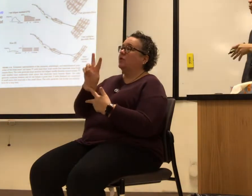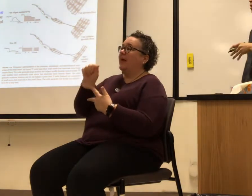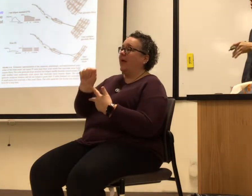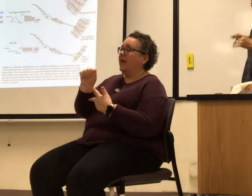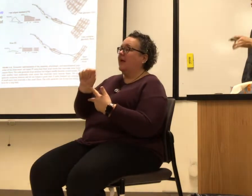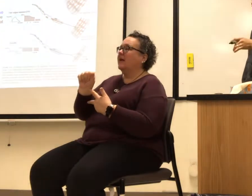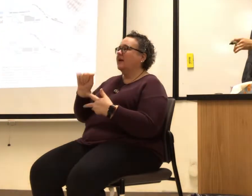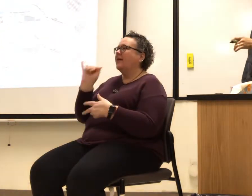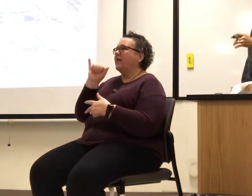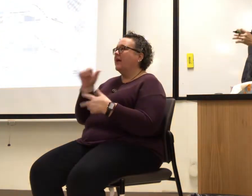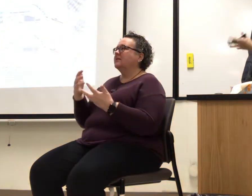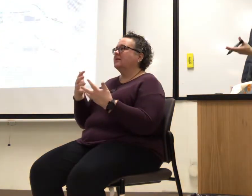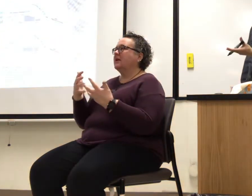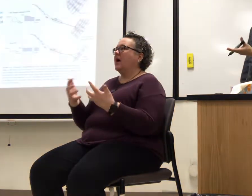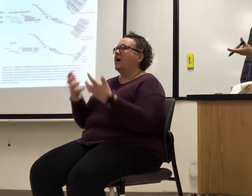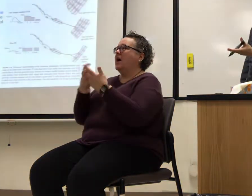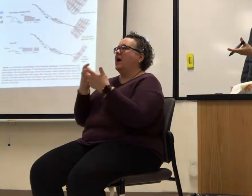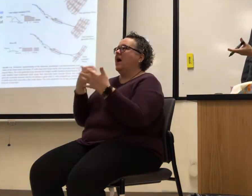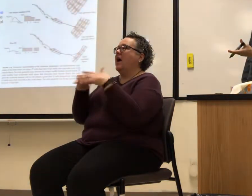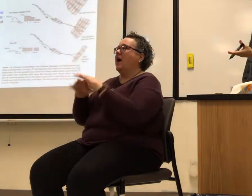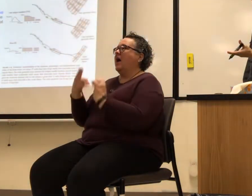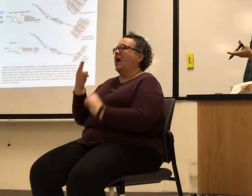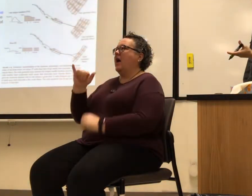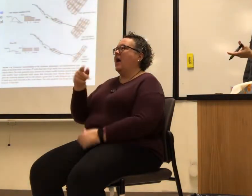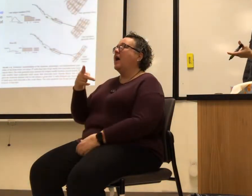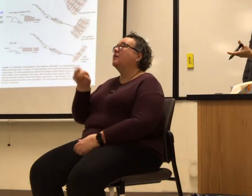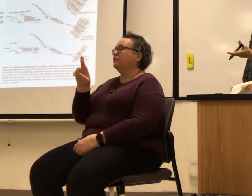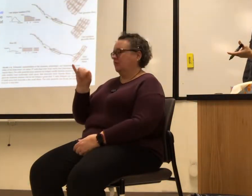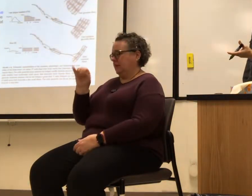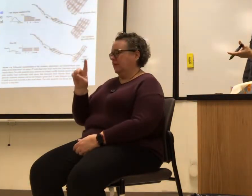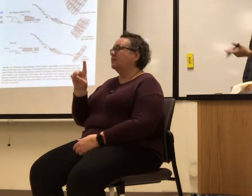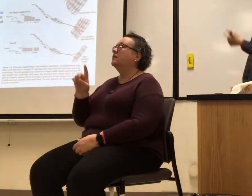of a hybrid of 2B and 1. Okay,